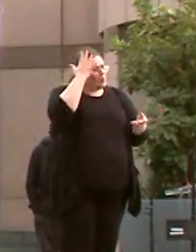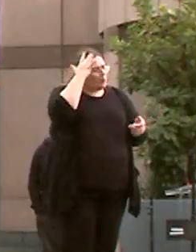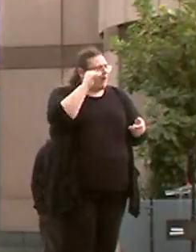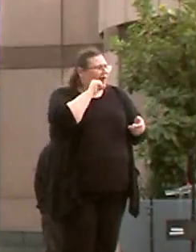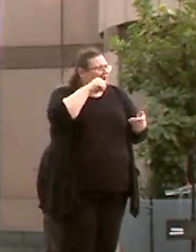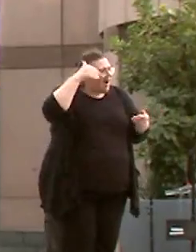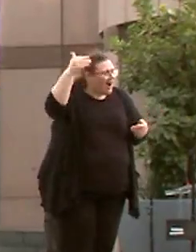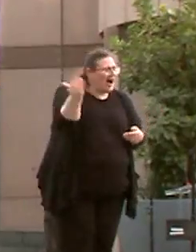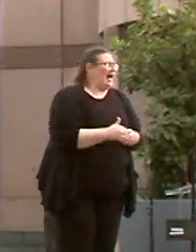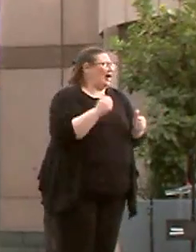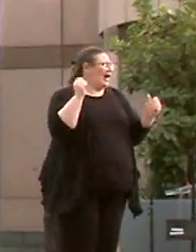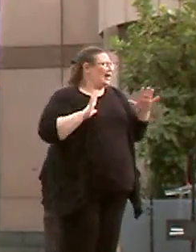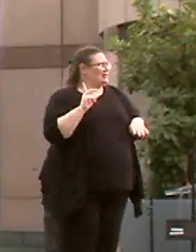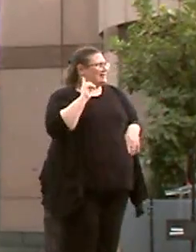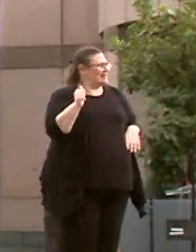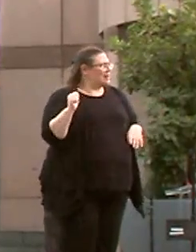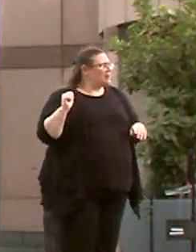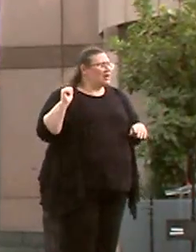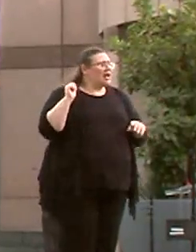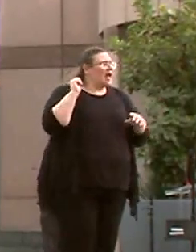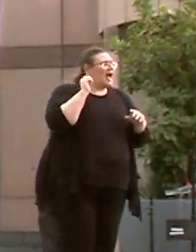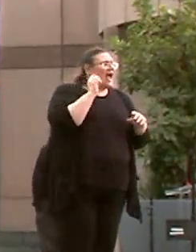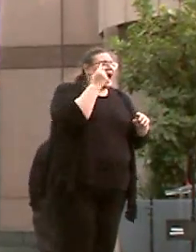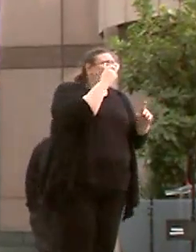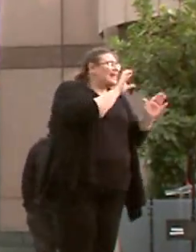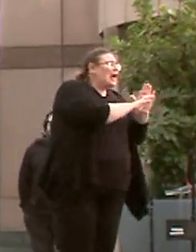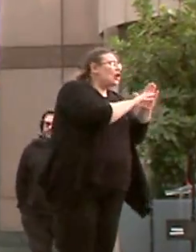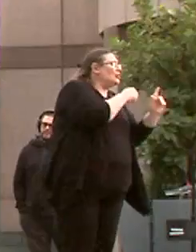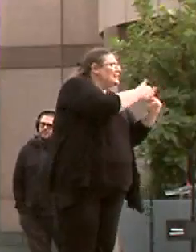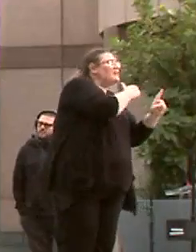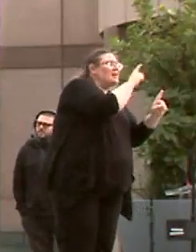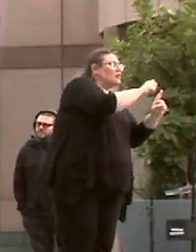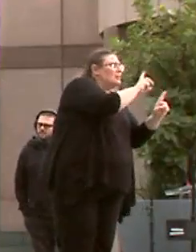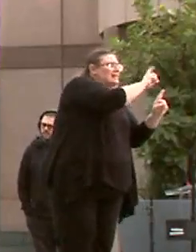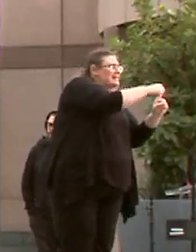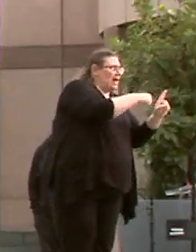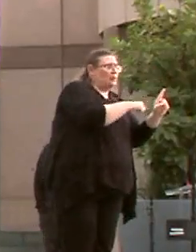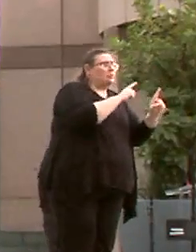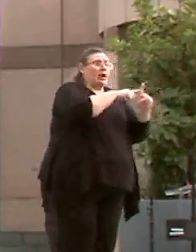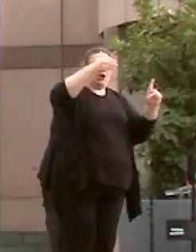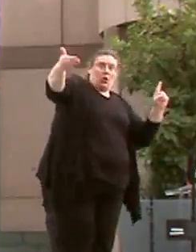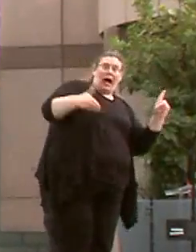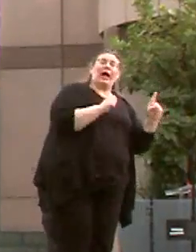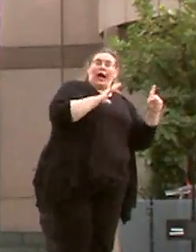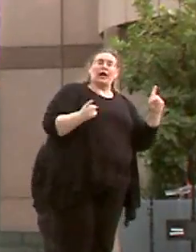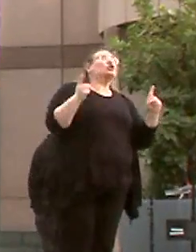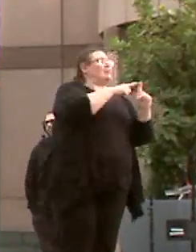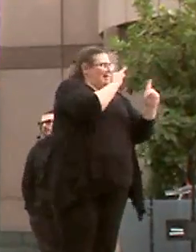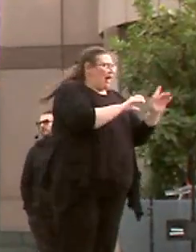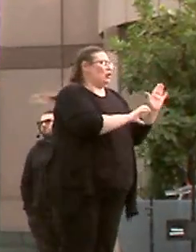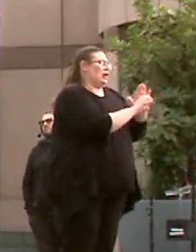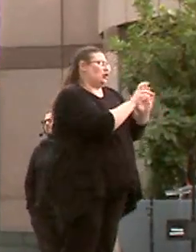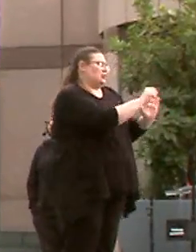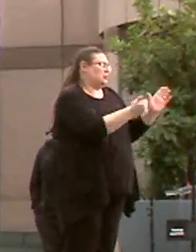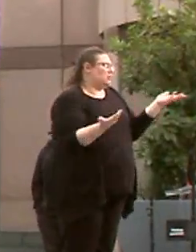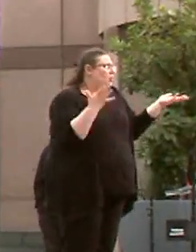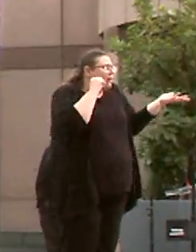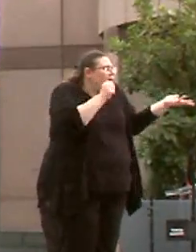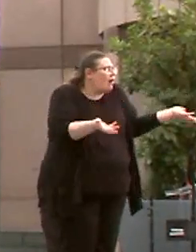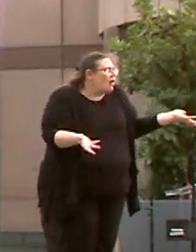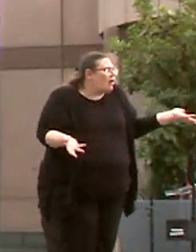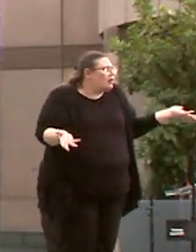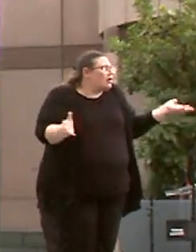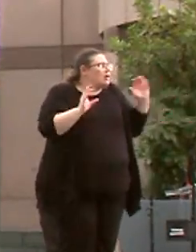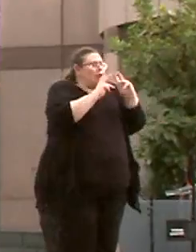hiring disabled actors to play a character that wasn't written disabled, but then could become disabled? And there are clearly people out